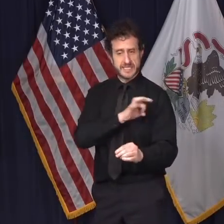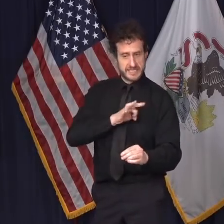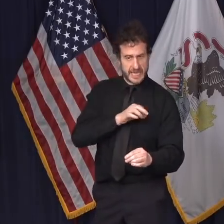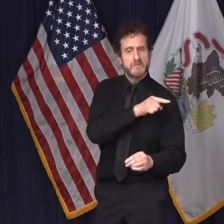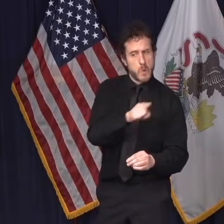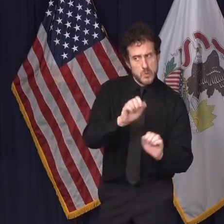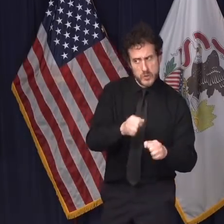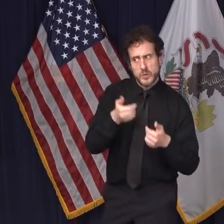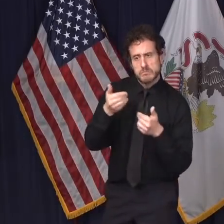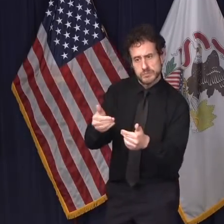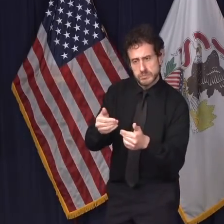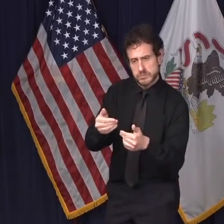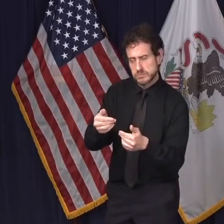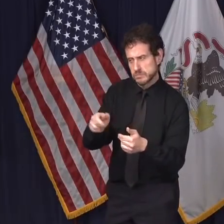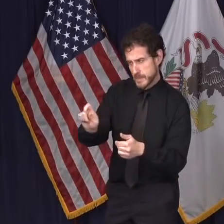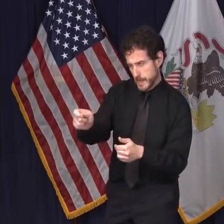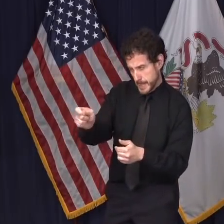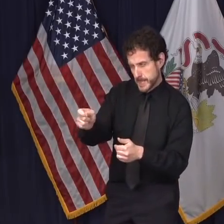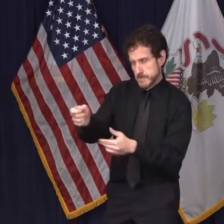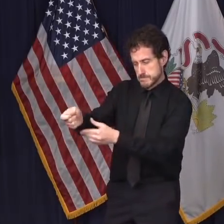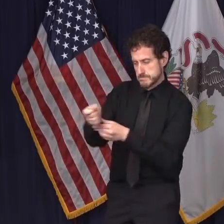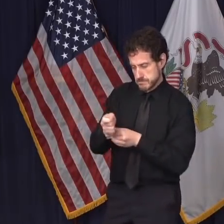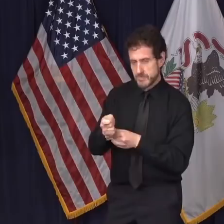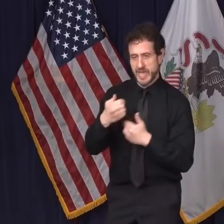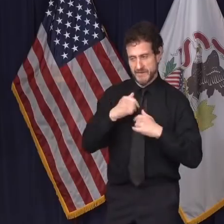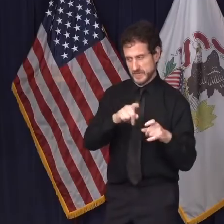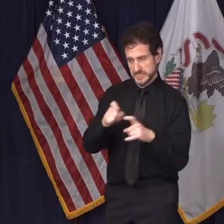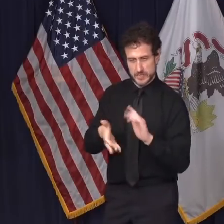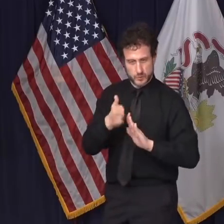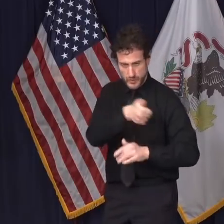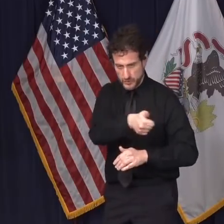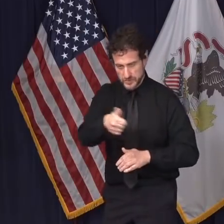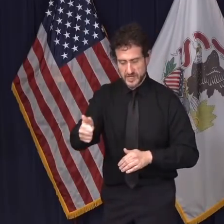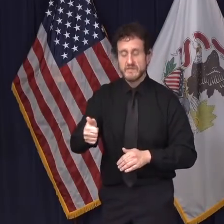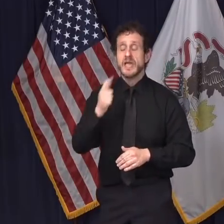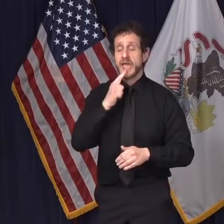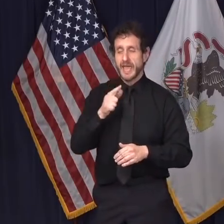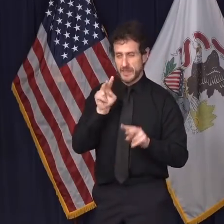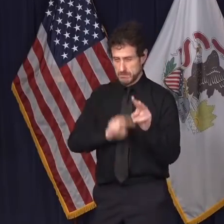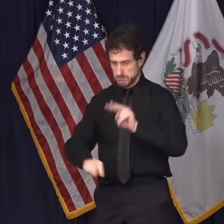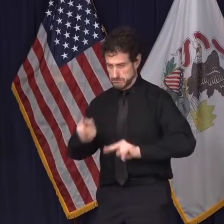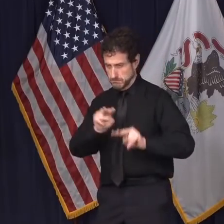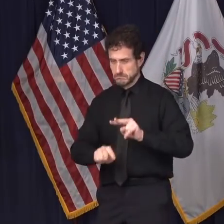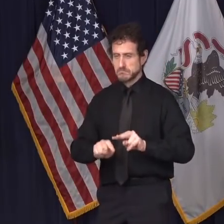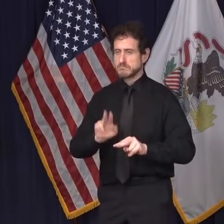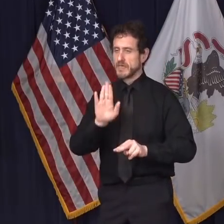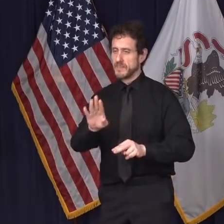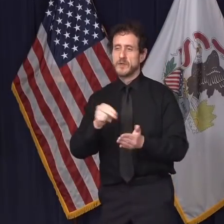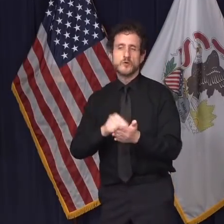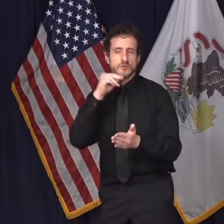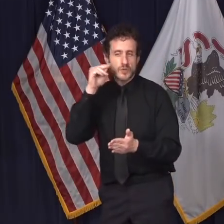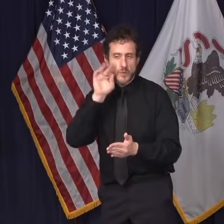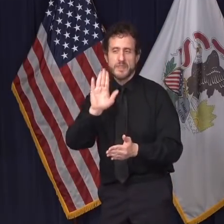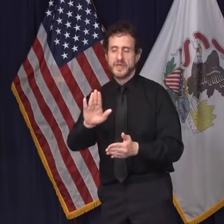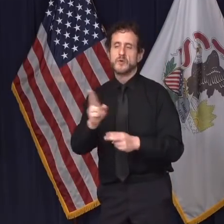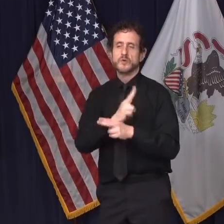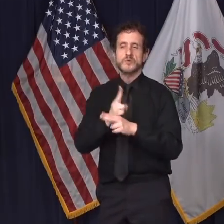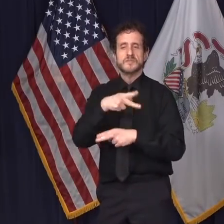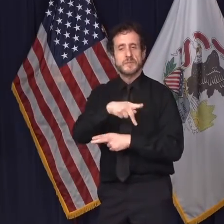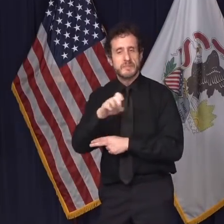specimens themselves, and review and improve each facility's PPE use and hygiene